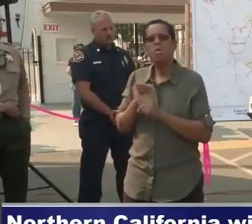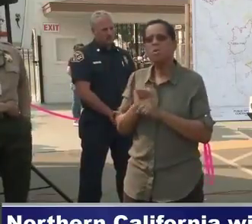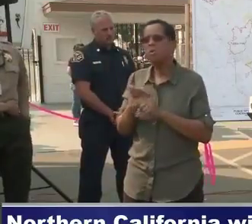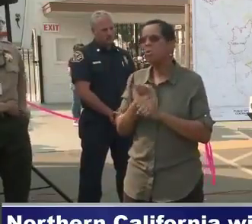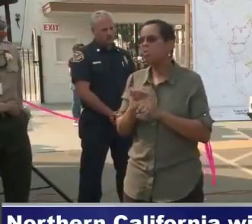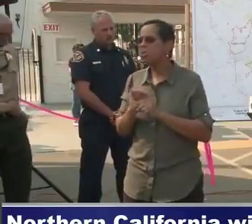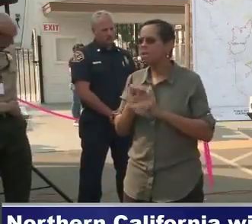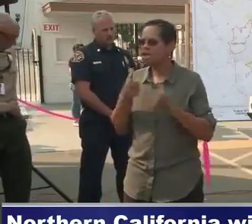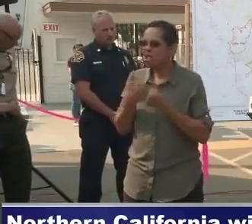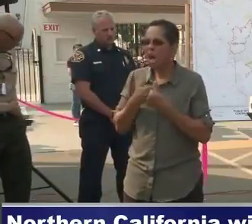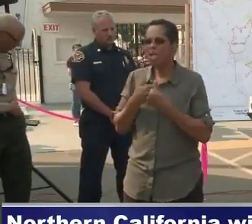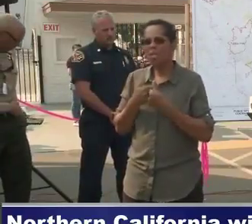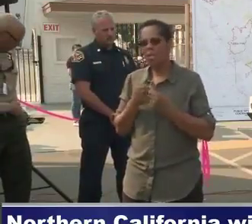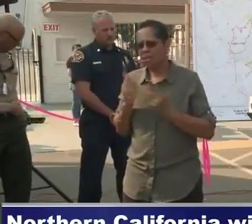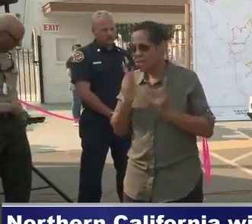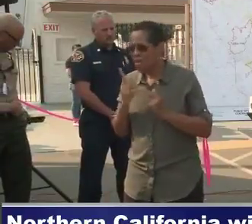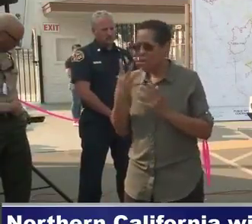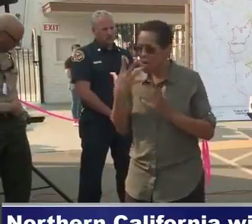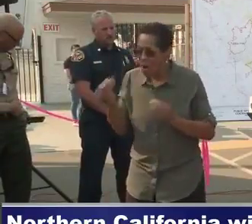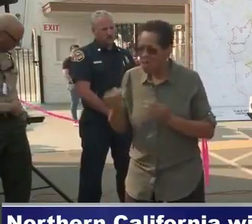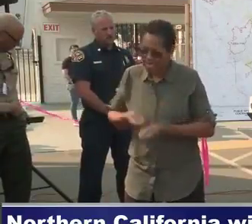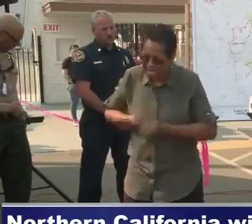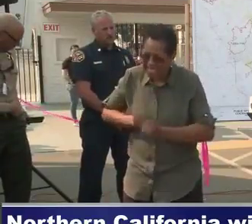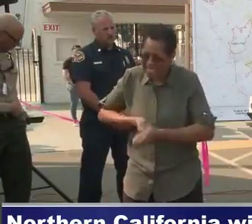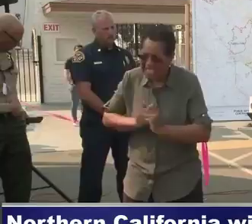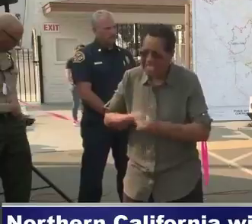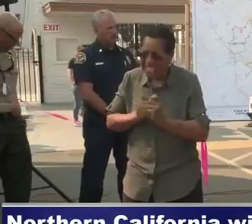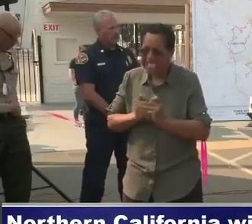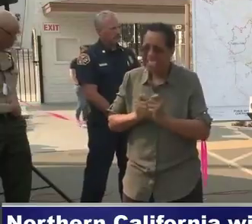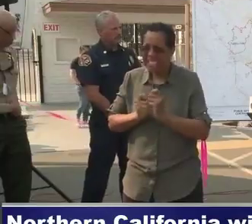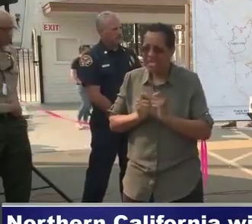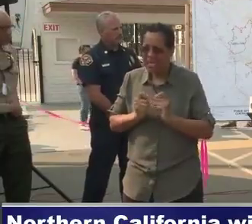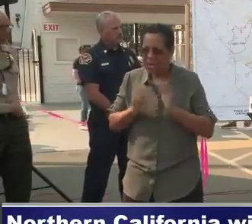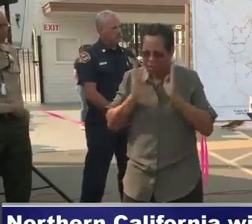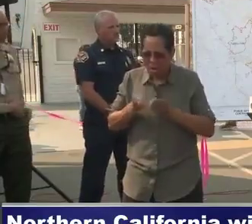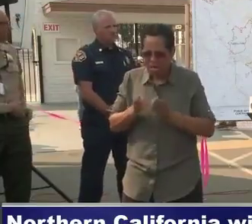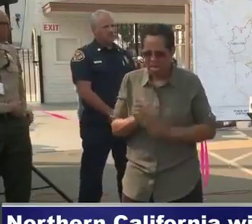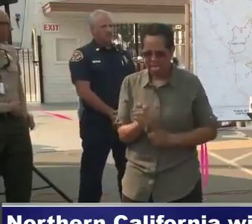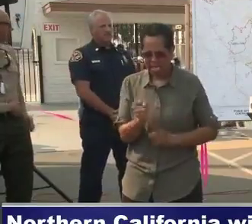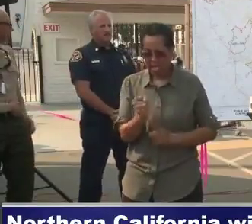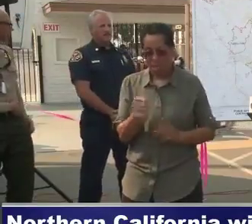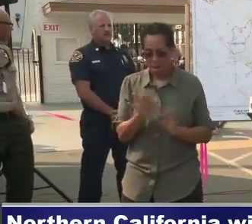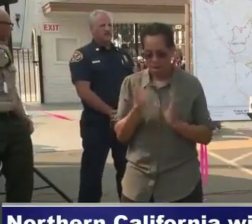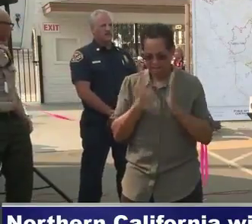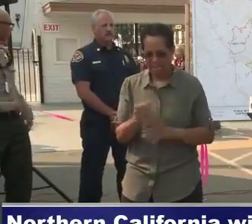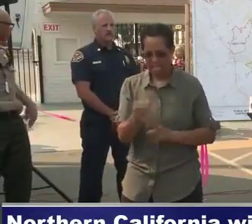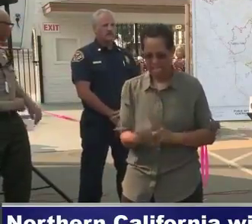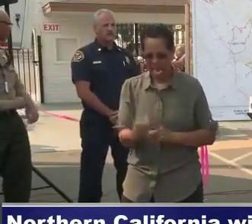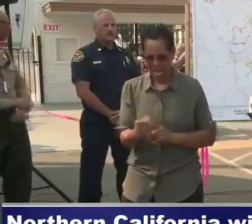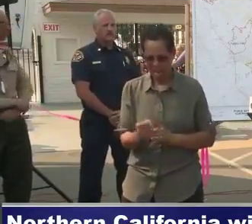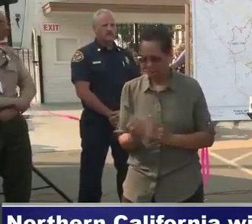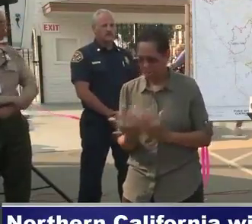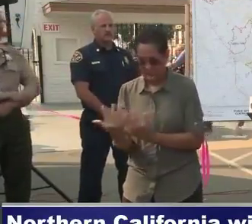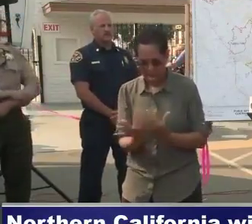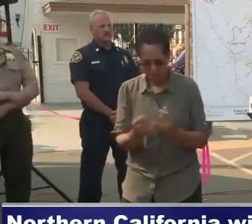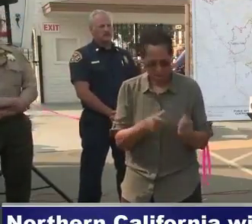troops to get out there and secure mainly the south parts of these fires in preparation for those strong north winds.